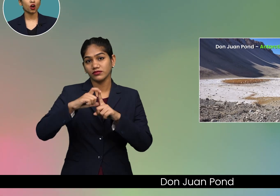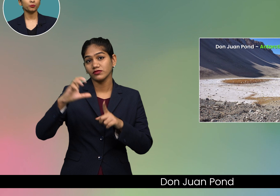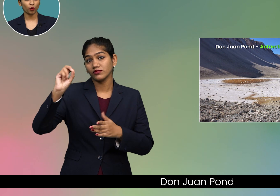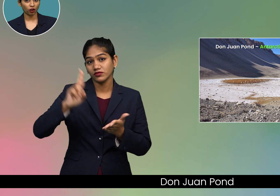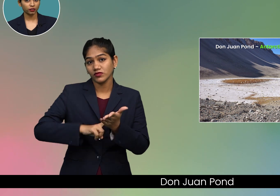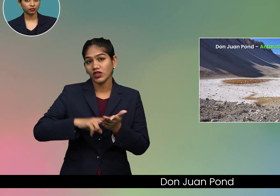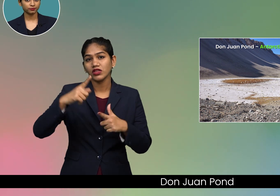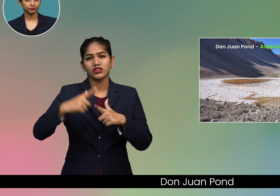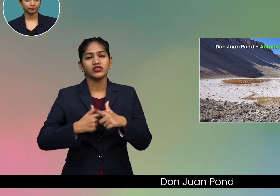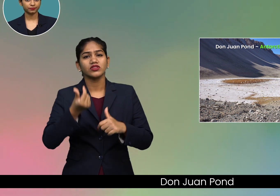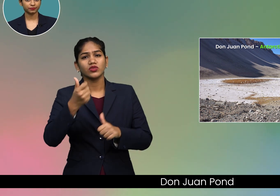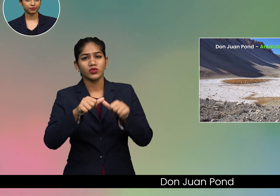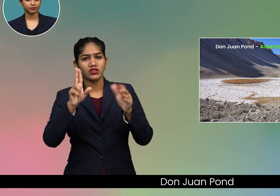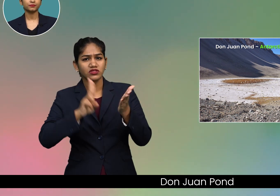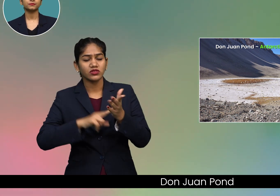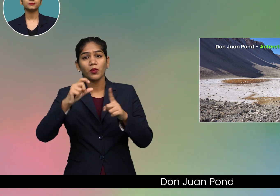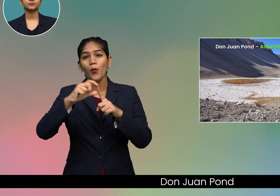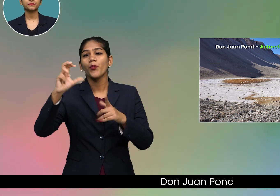Don John Pond,